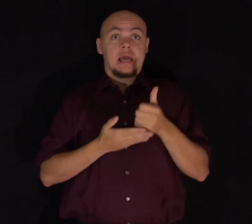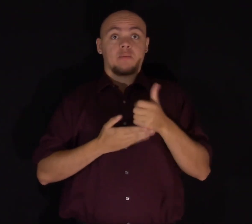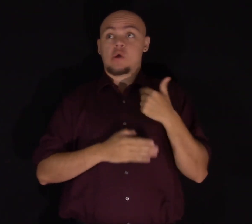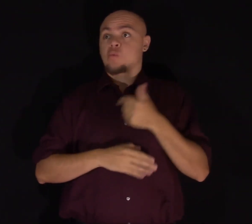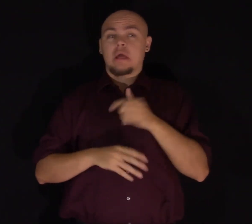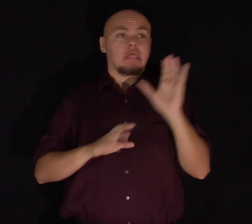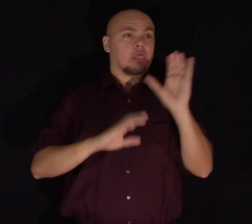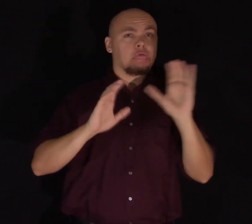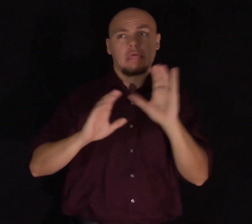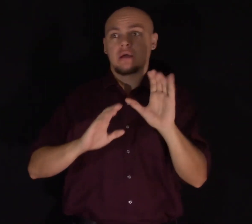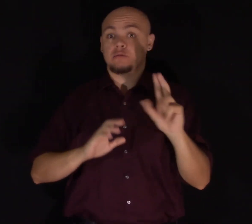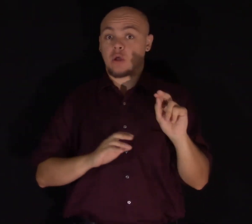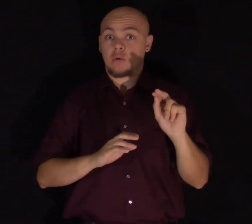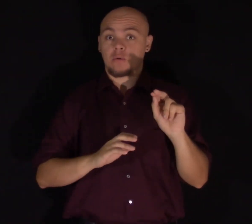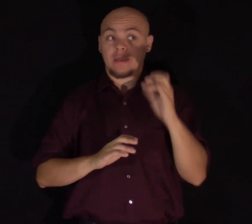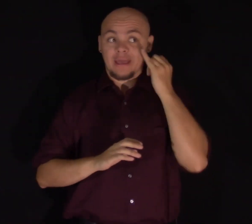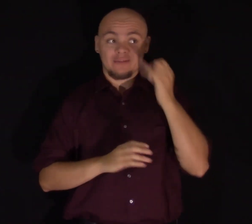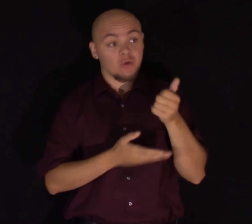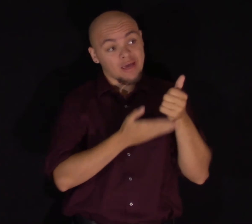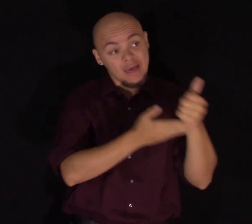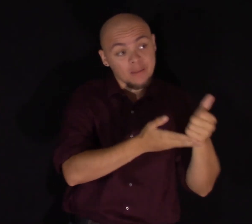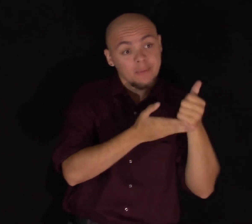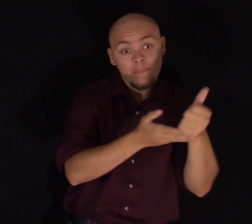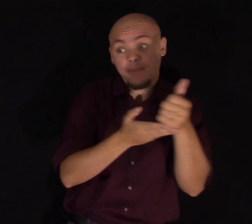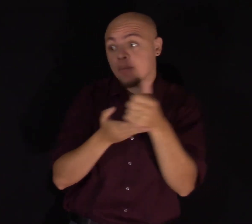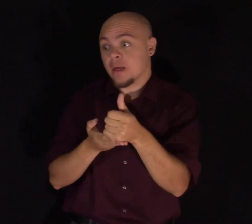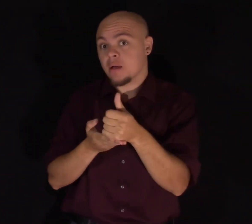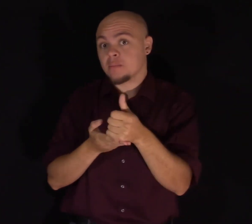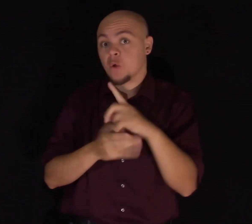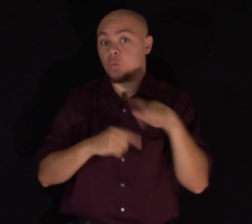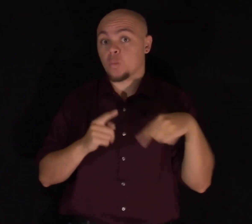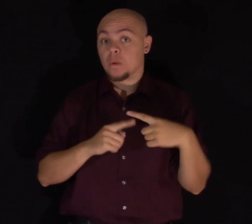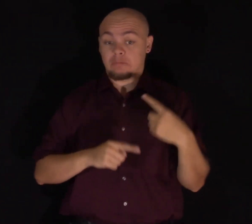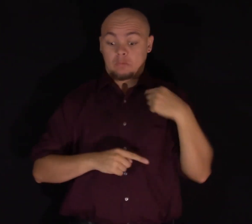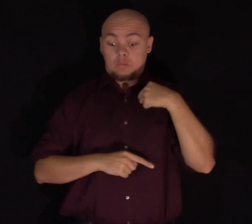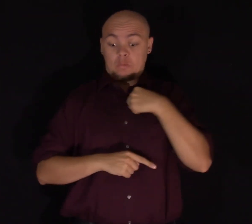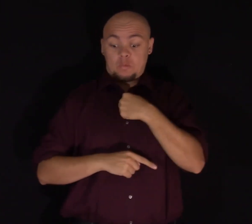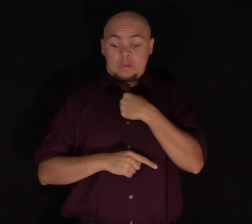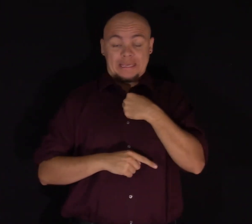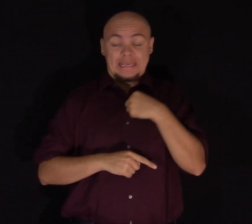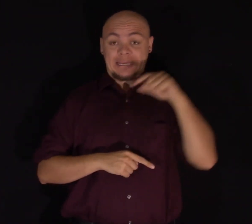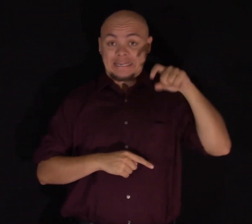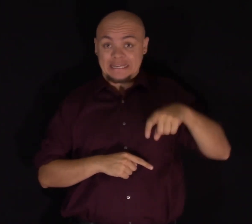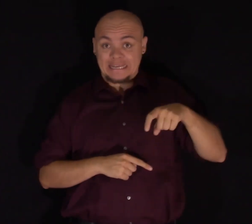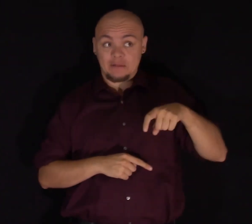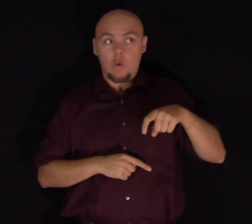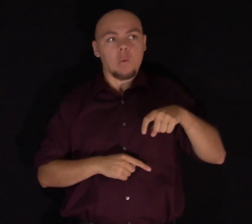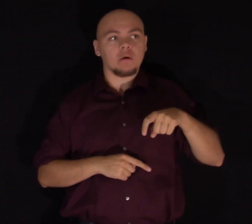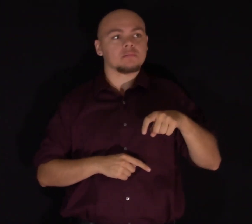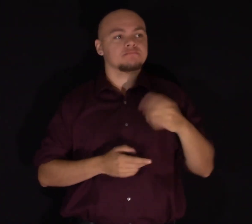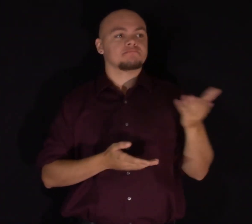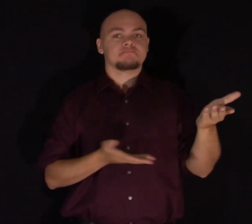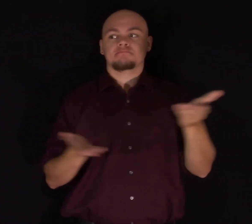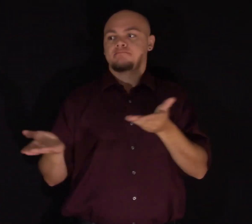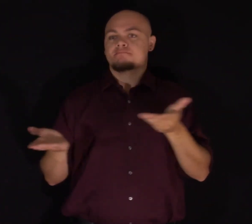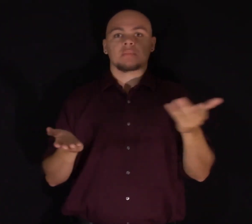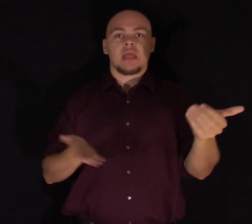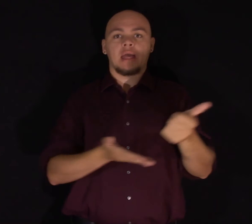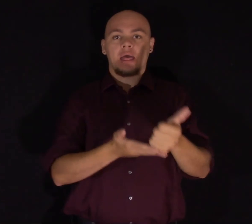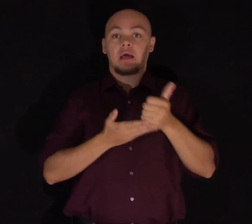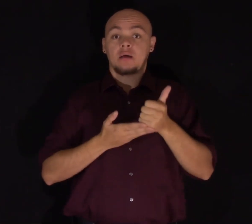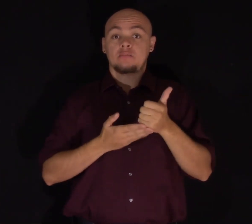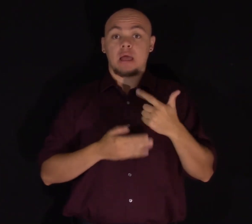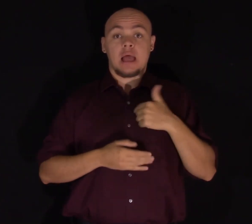hard if we made sure we were somebody else's help. And there are times when I feel like I have taken very